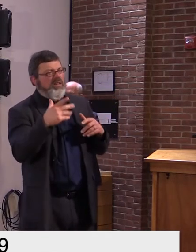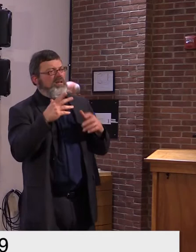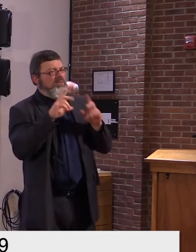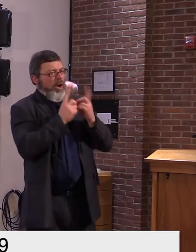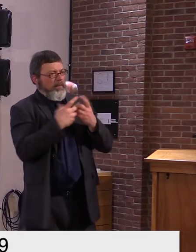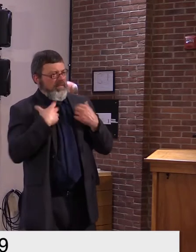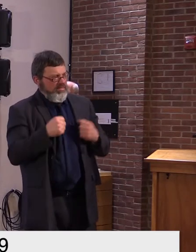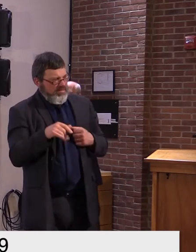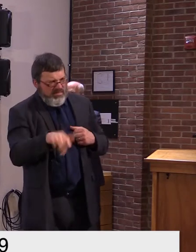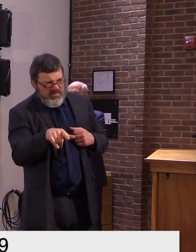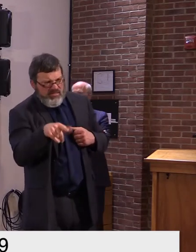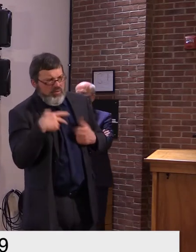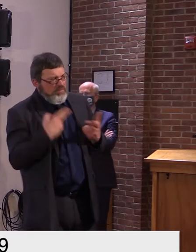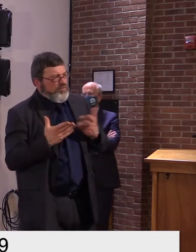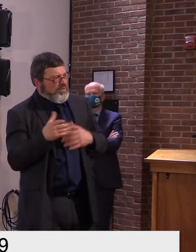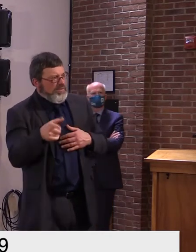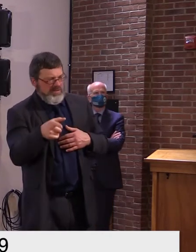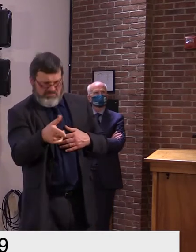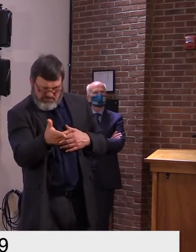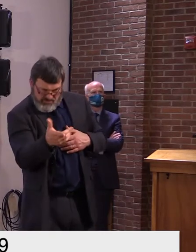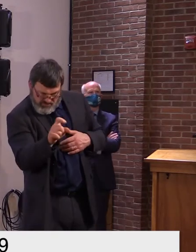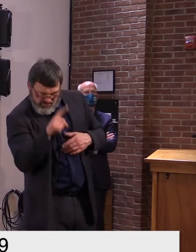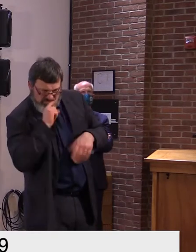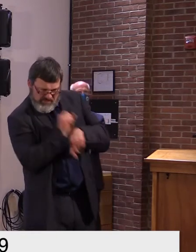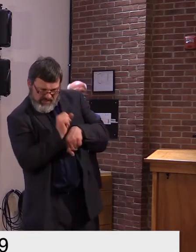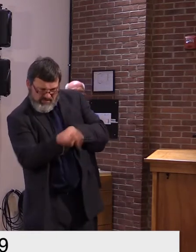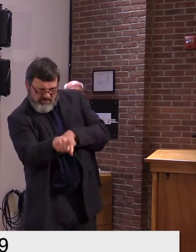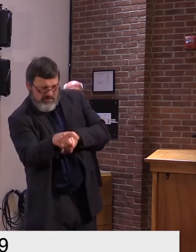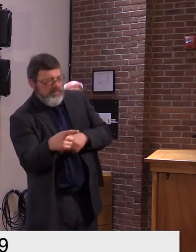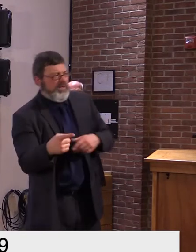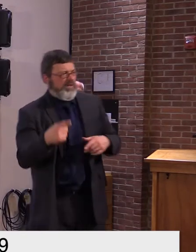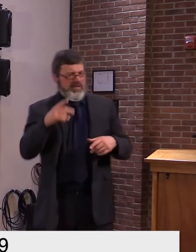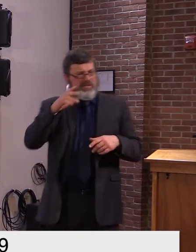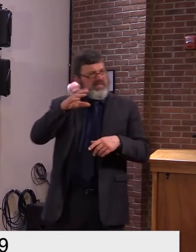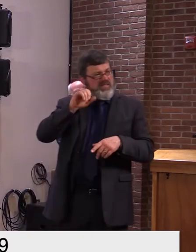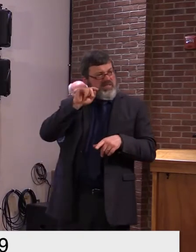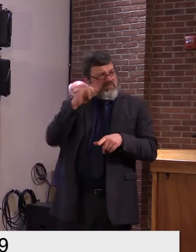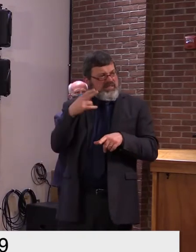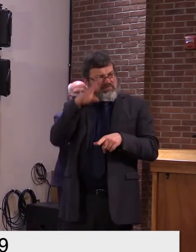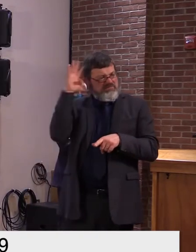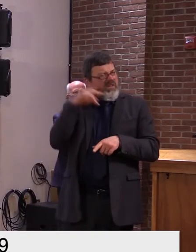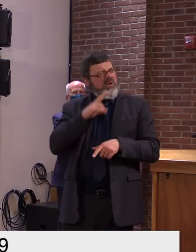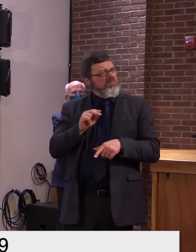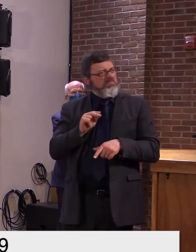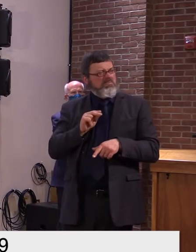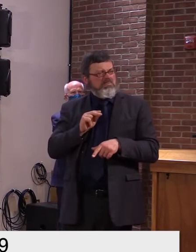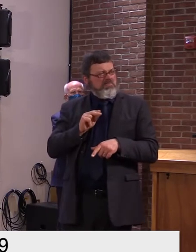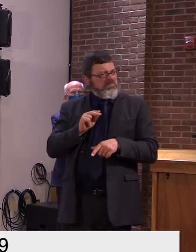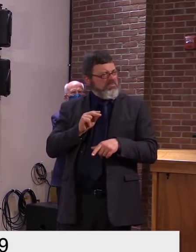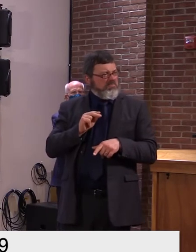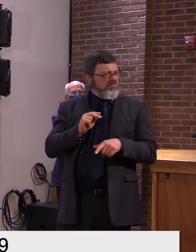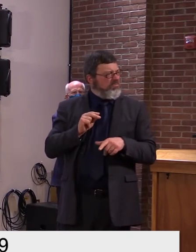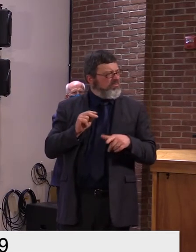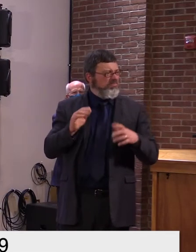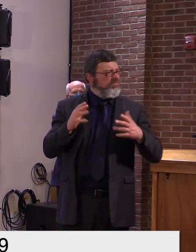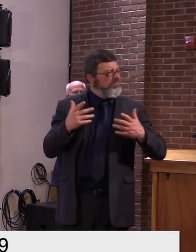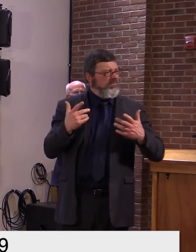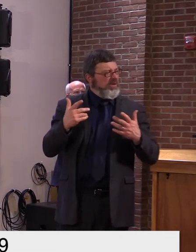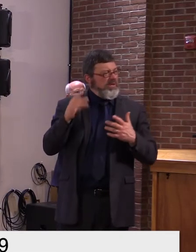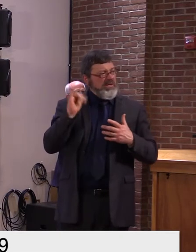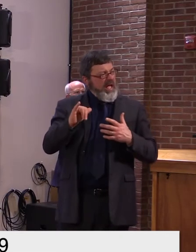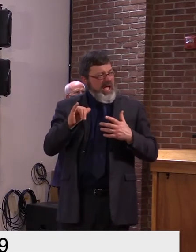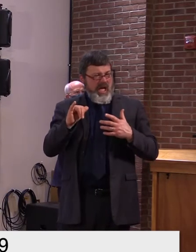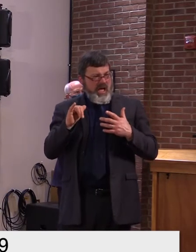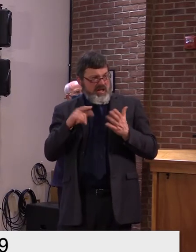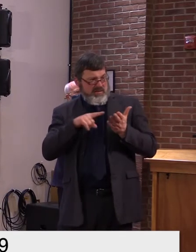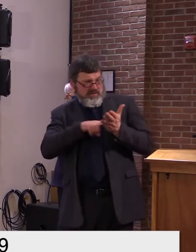for contact tracing, we have individuals that are brought in from various state